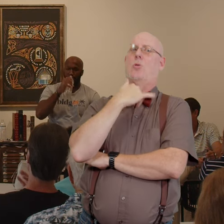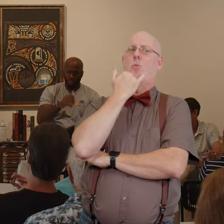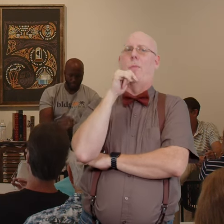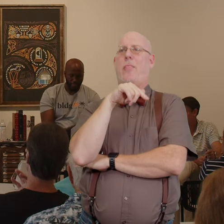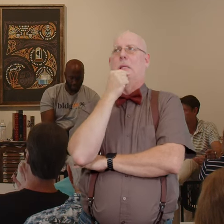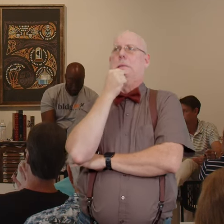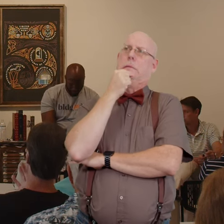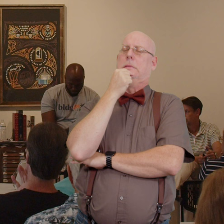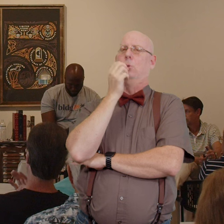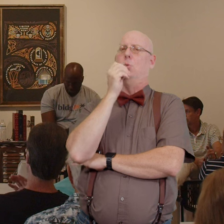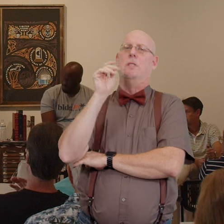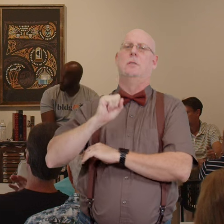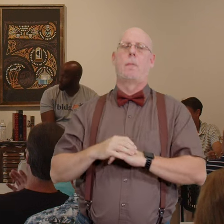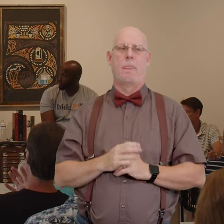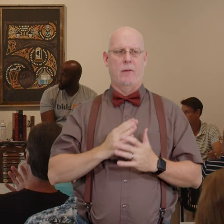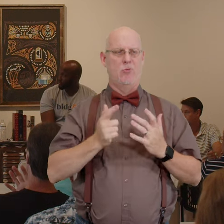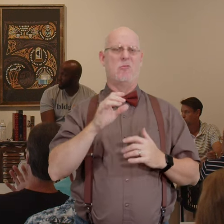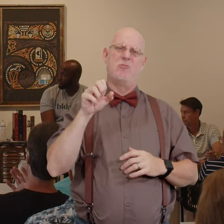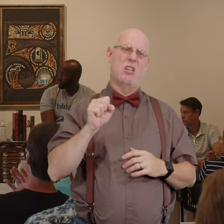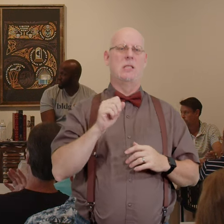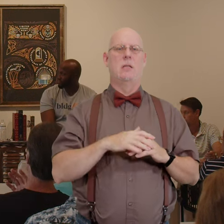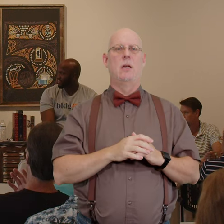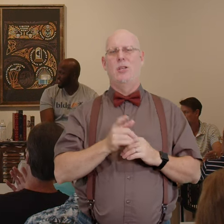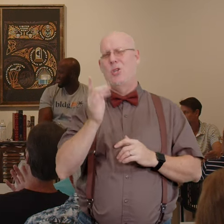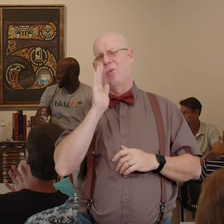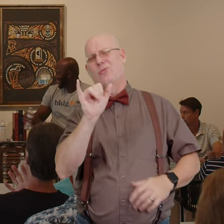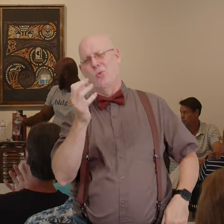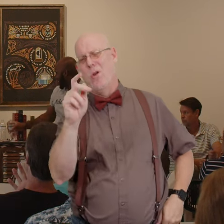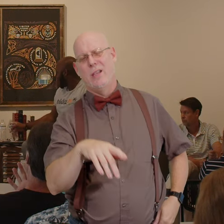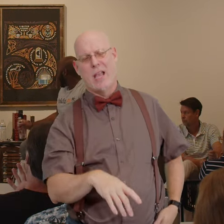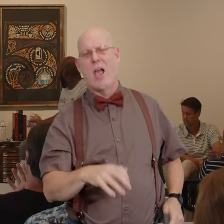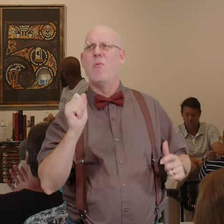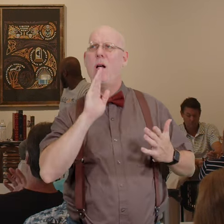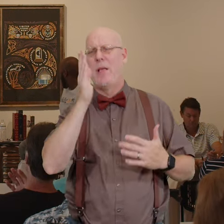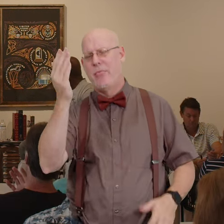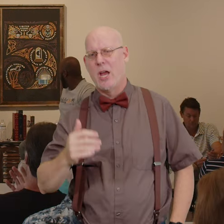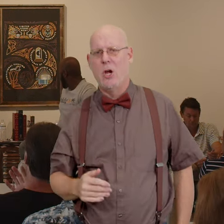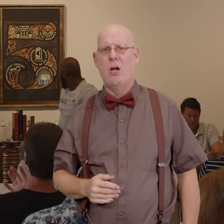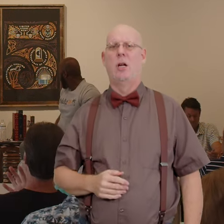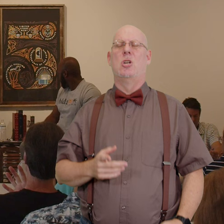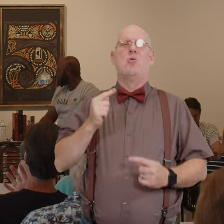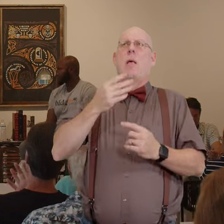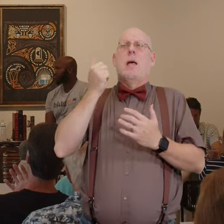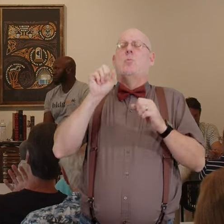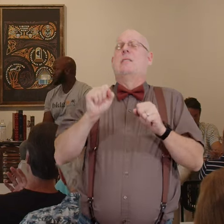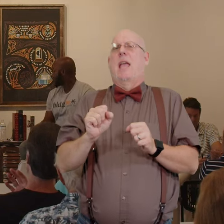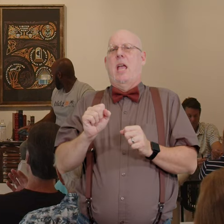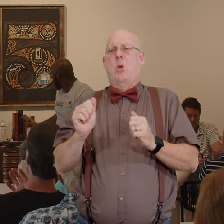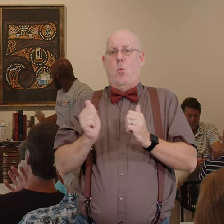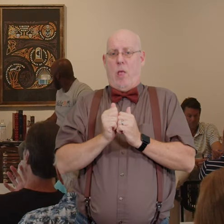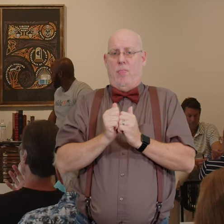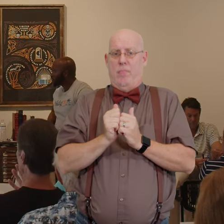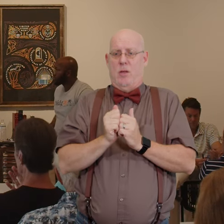Or I was wrong about that. And some of you are like, yes. Well, you will too, okay? Like, we all are going to be there. And so we're trying to do the best